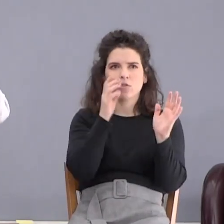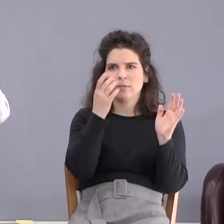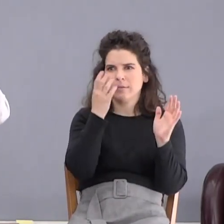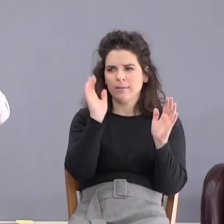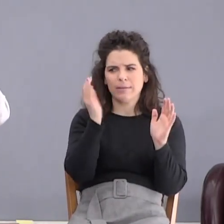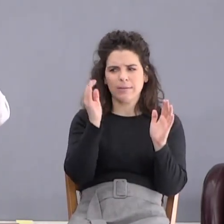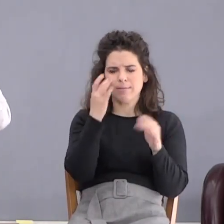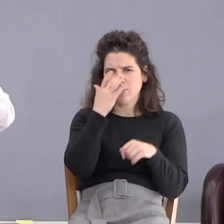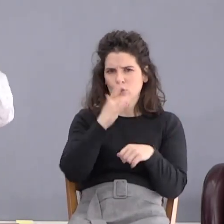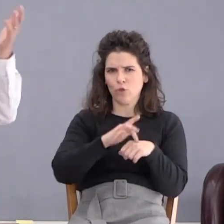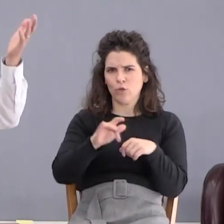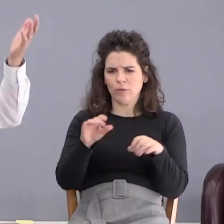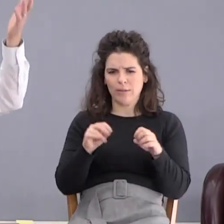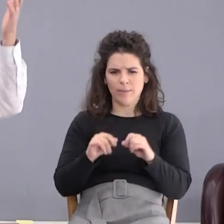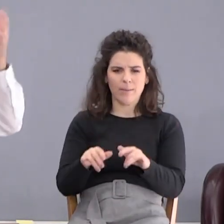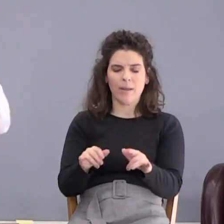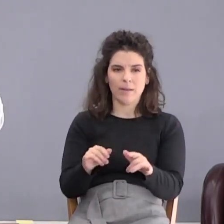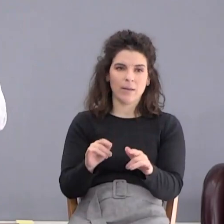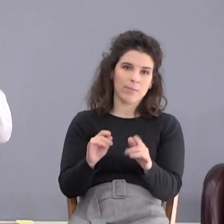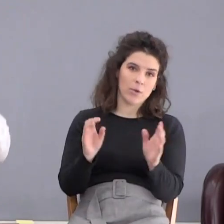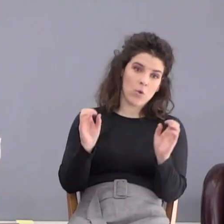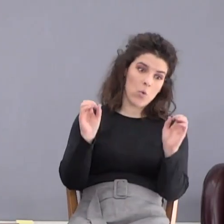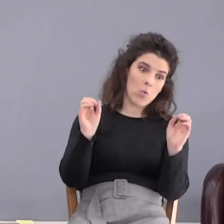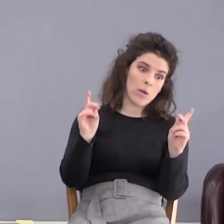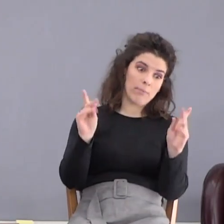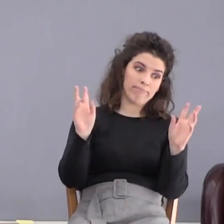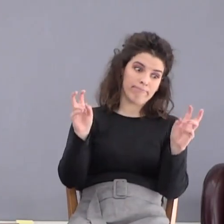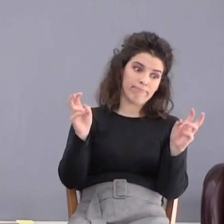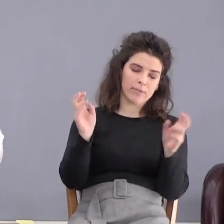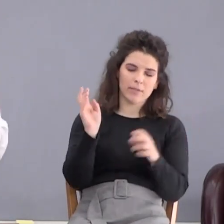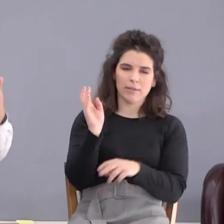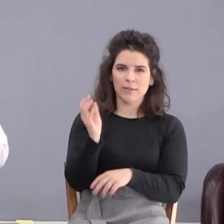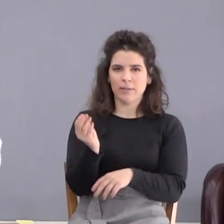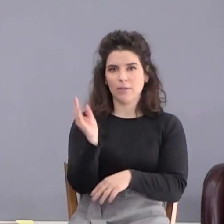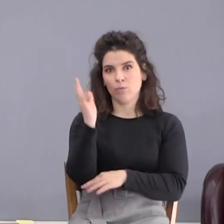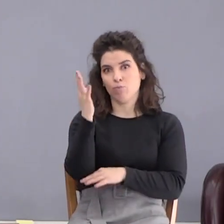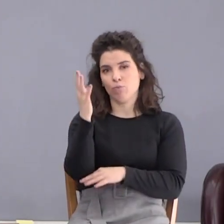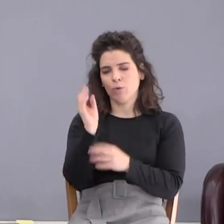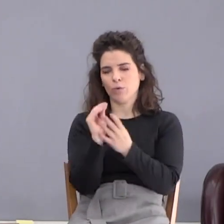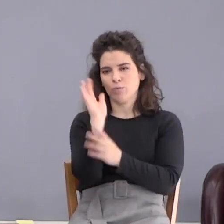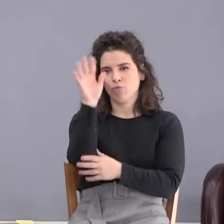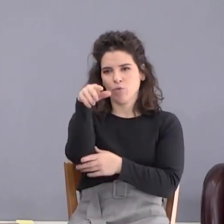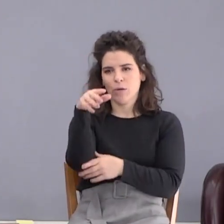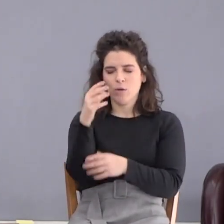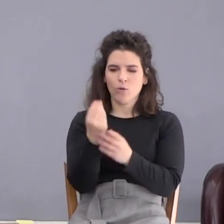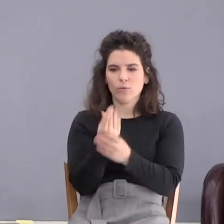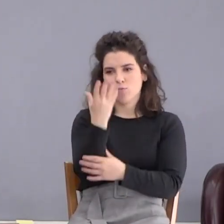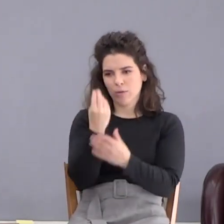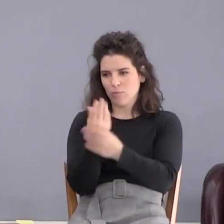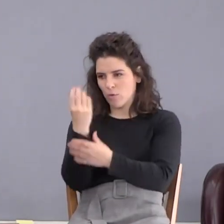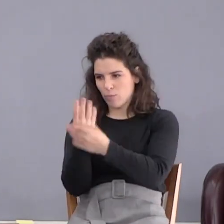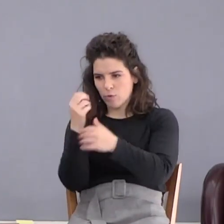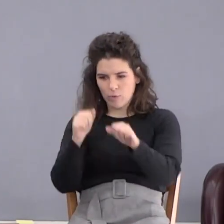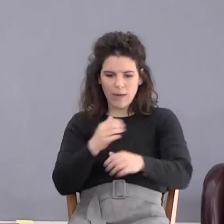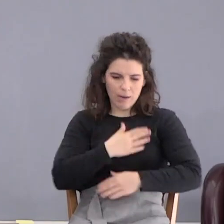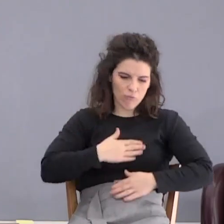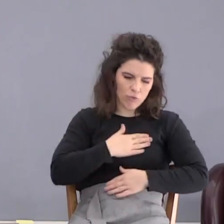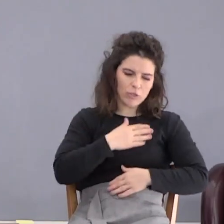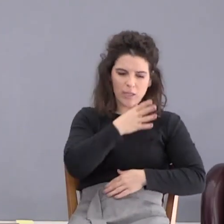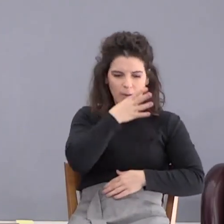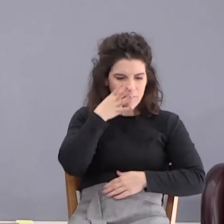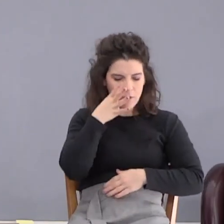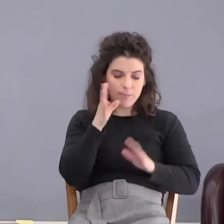early to be doing all of that. But okay, it's spring, and we can appreciate some things about the laws of agriculture. But notice the third